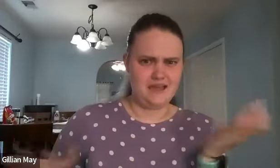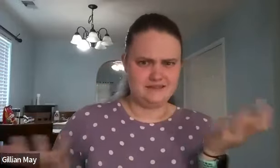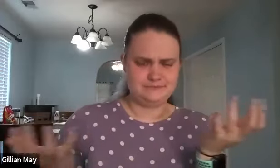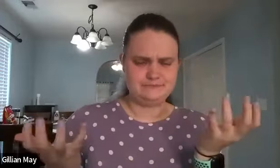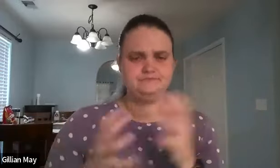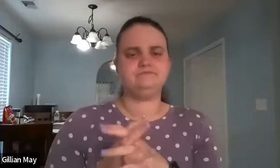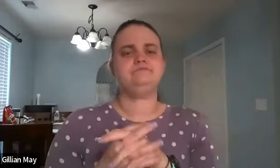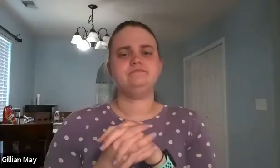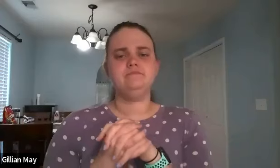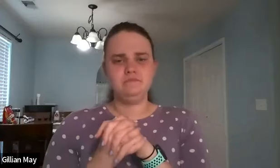that?